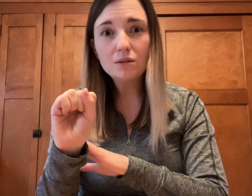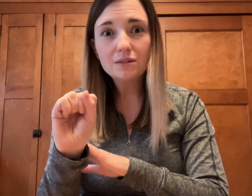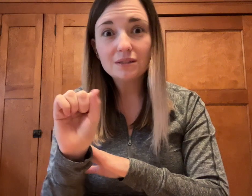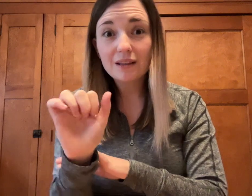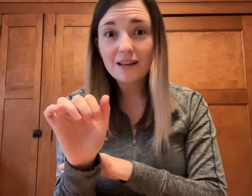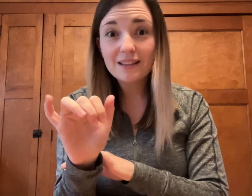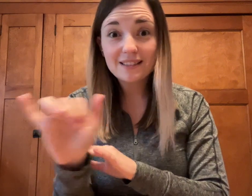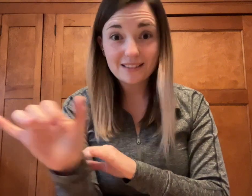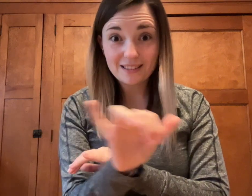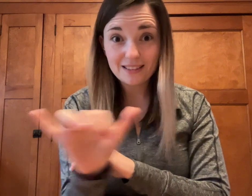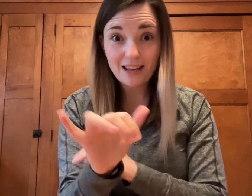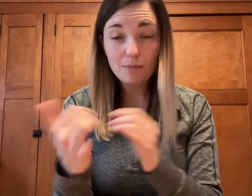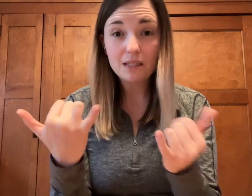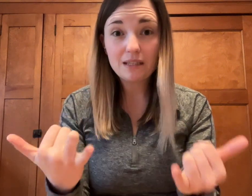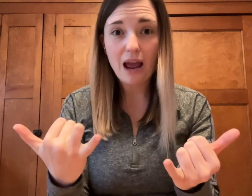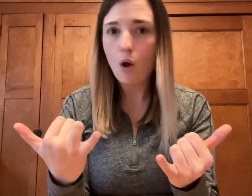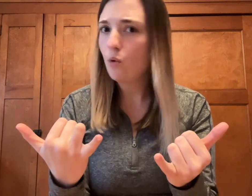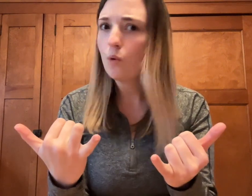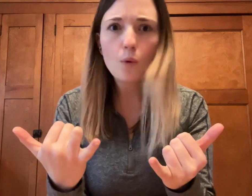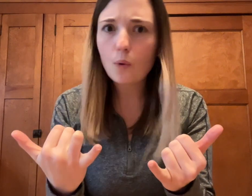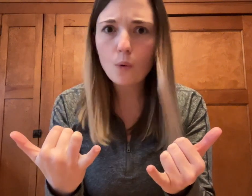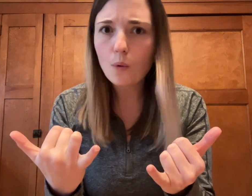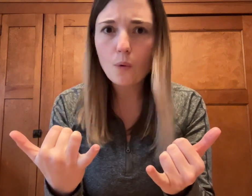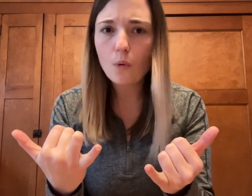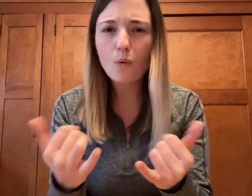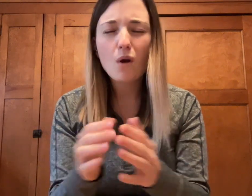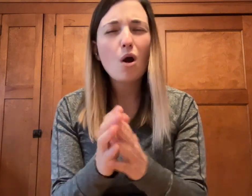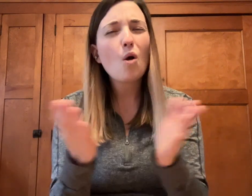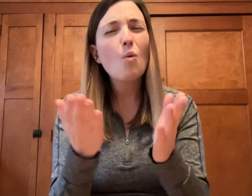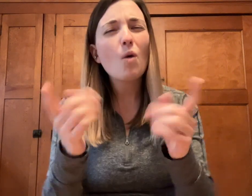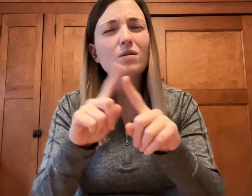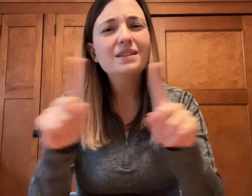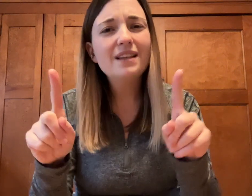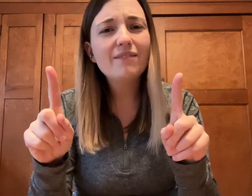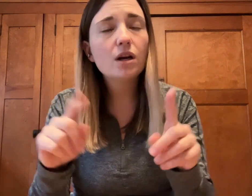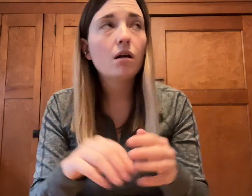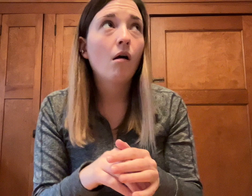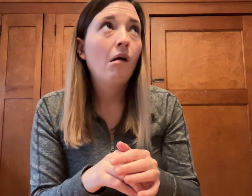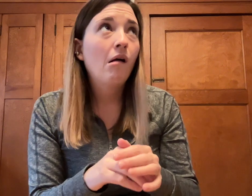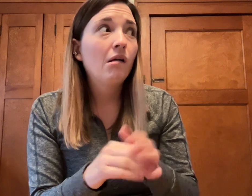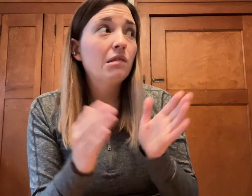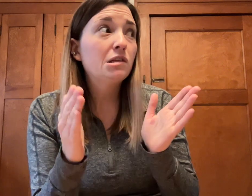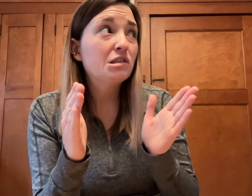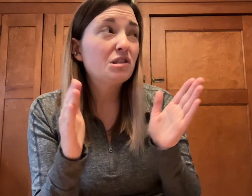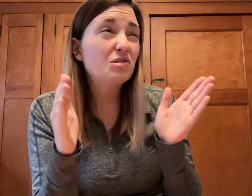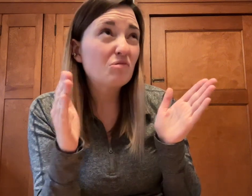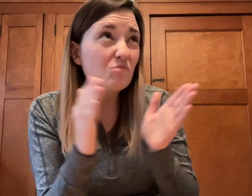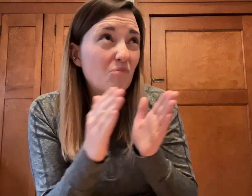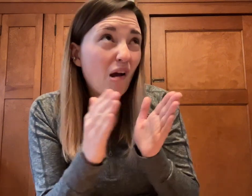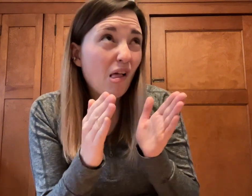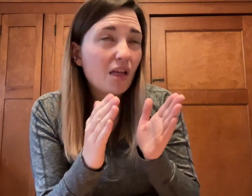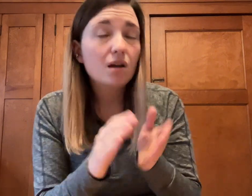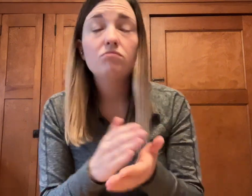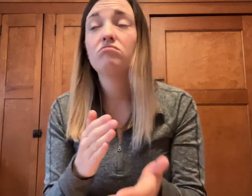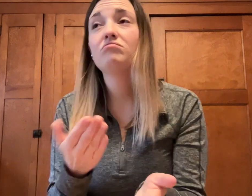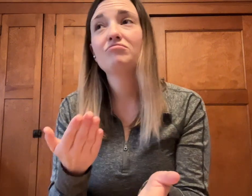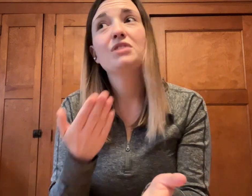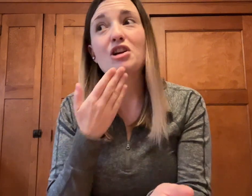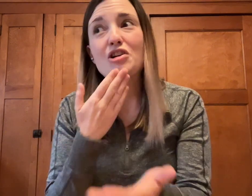Smaller. Okay, smaller? That's true, much smaller. Donna? Fragile. Excuse me? Fragile. You know, we say fragile. We say that the